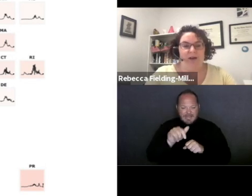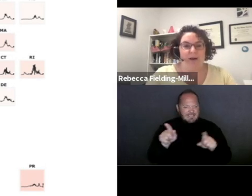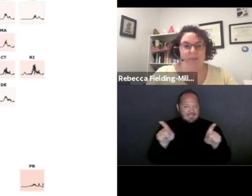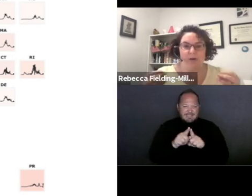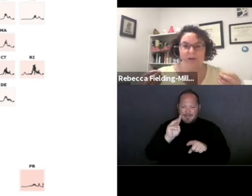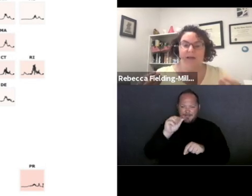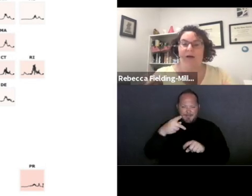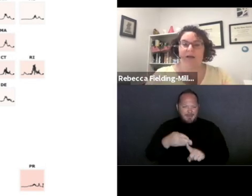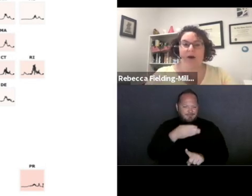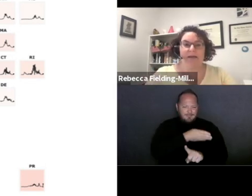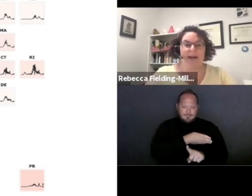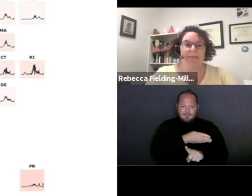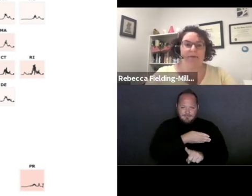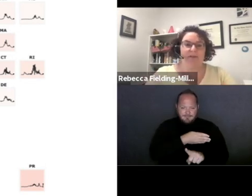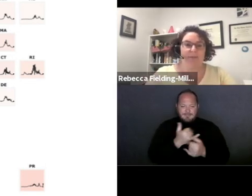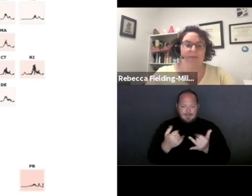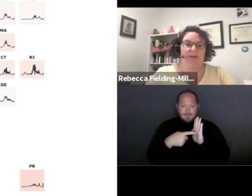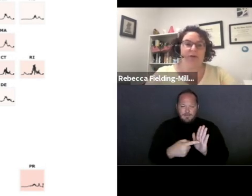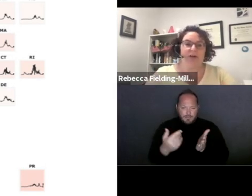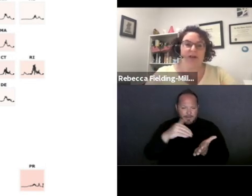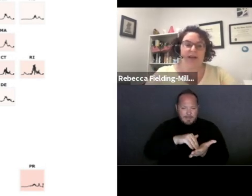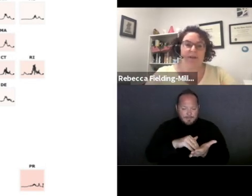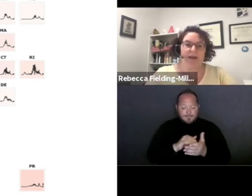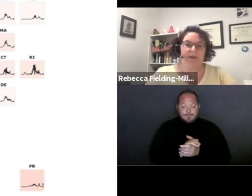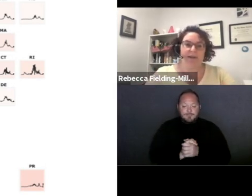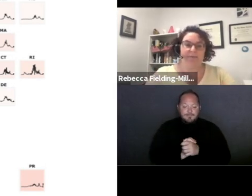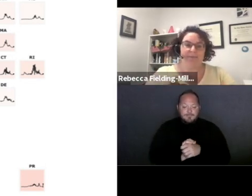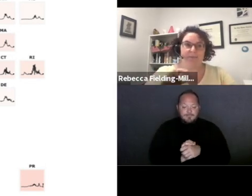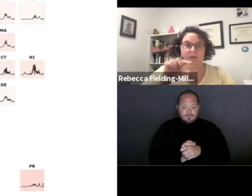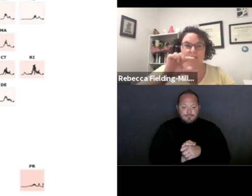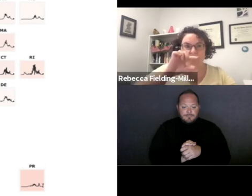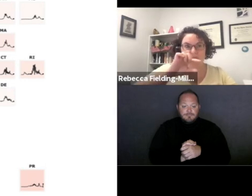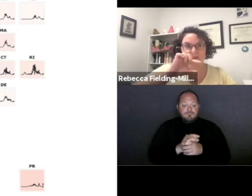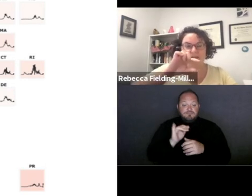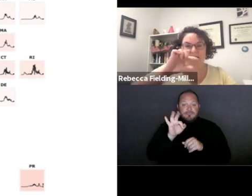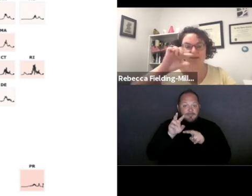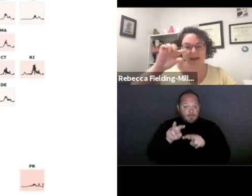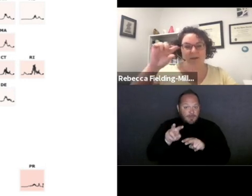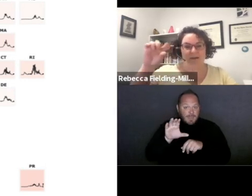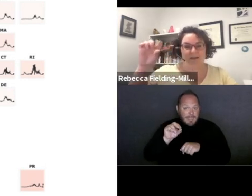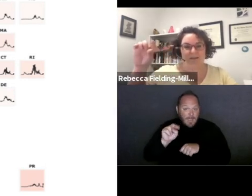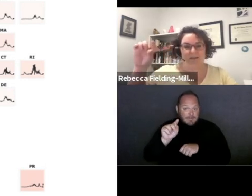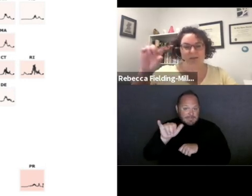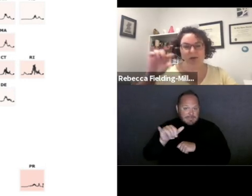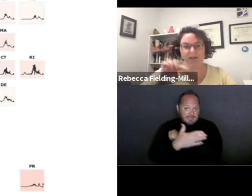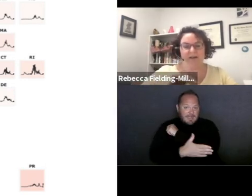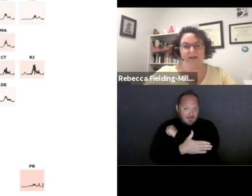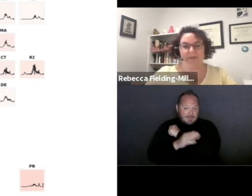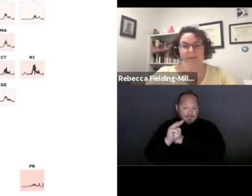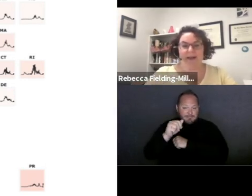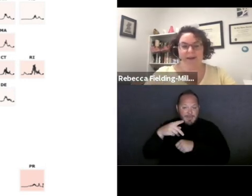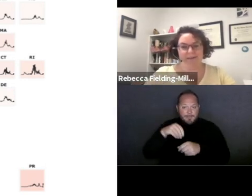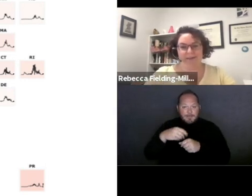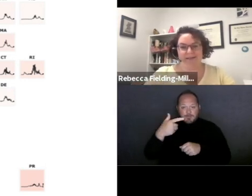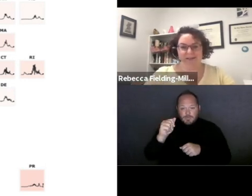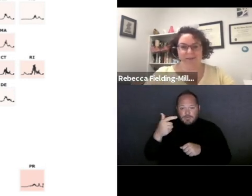at sort of a county-wide map, for example, in Georgia and Alabama, there's this line of counties that is historically called